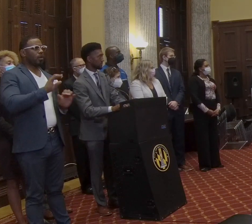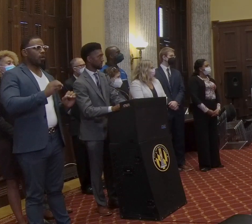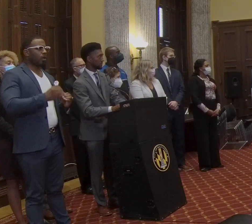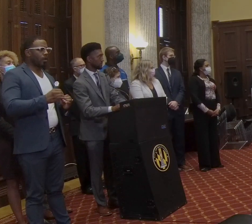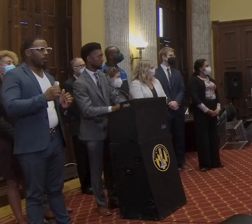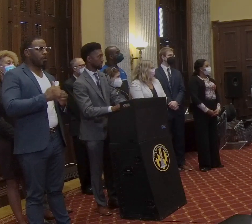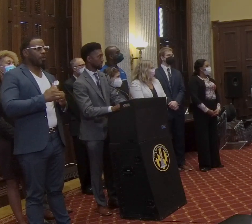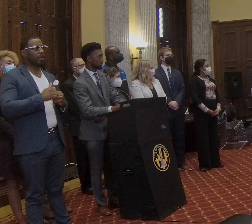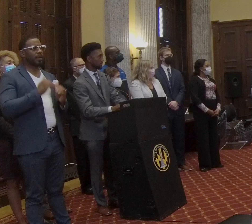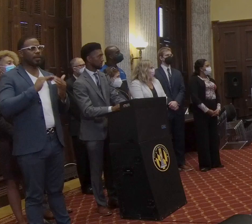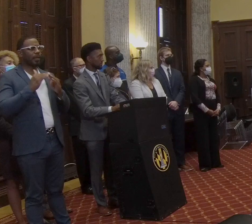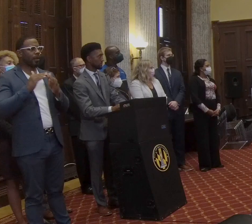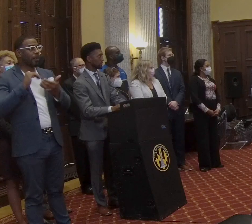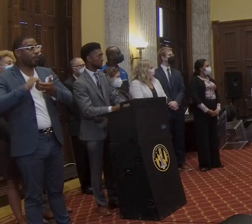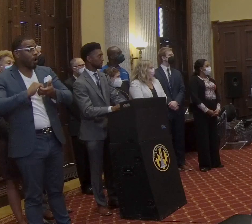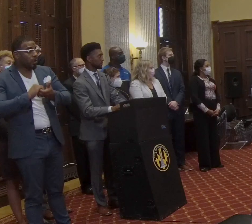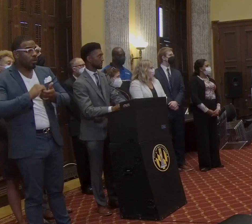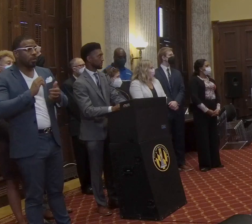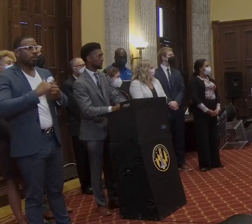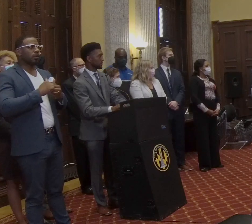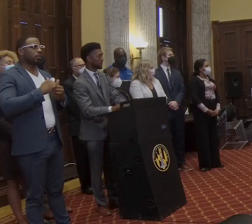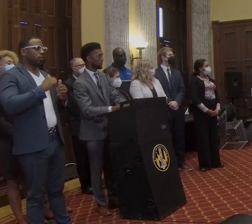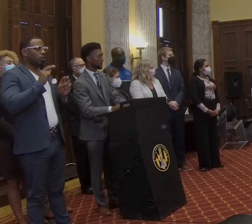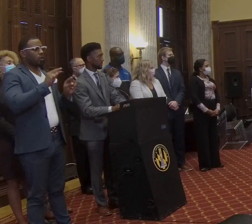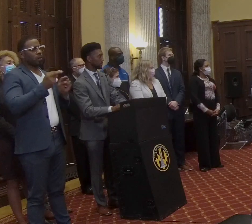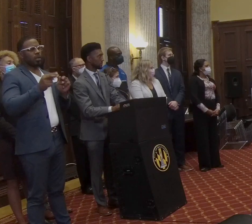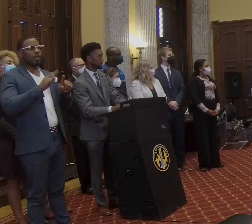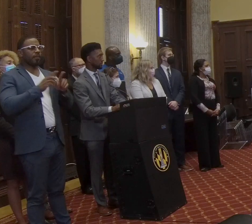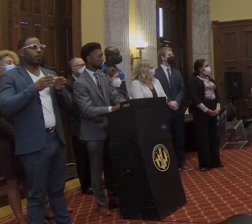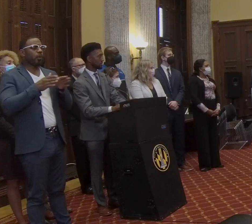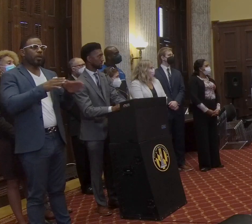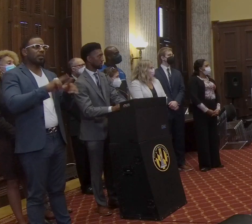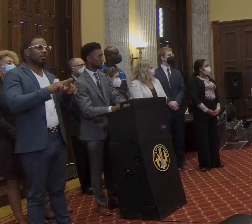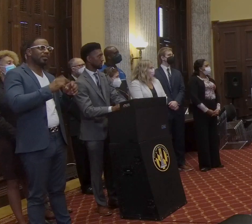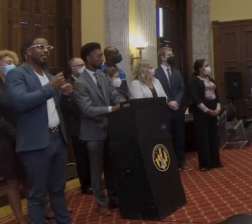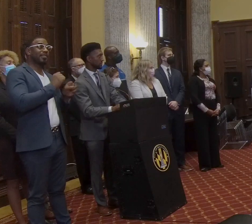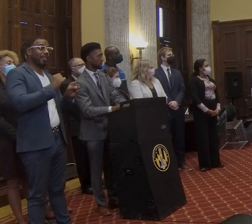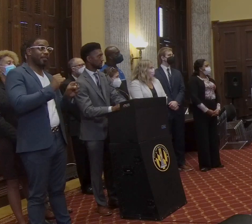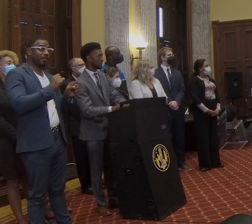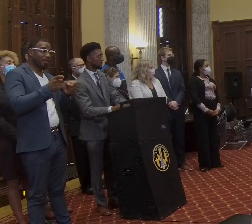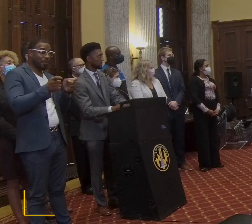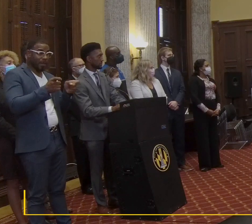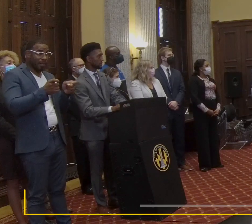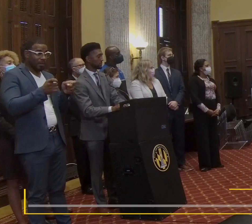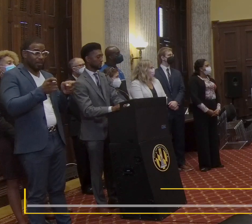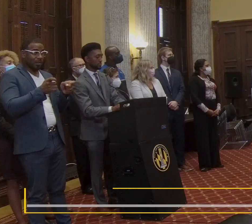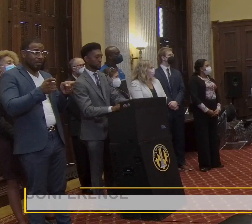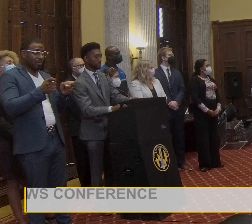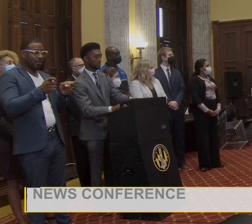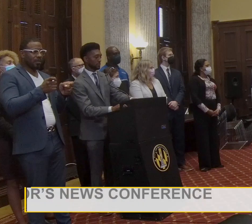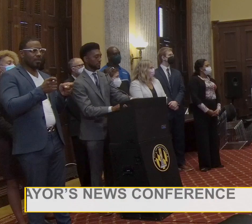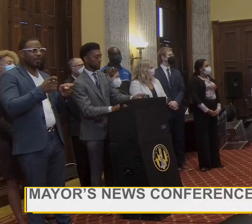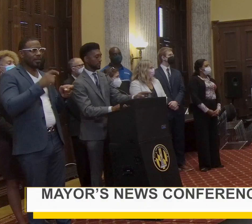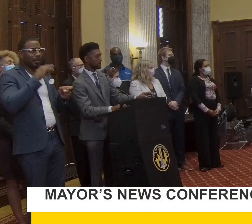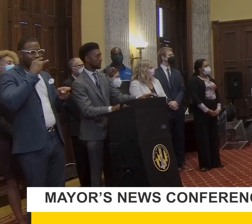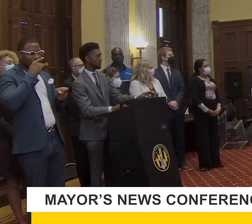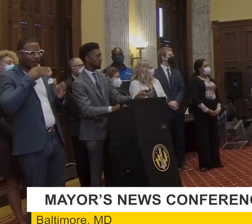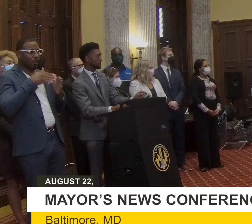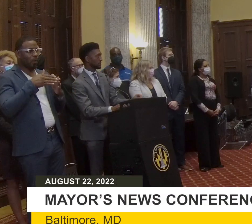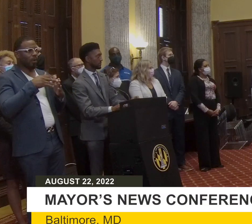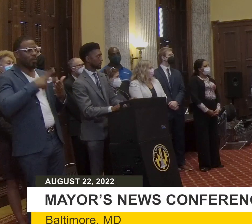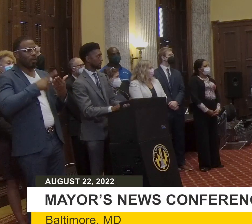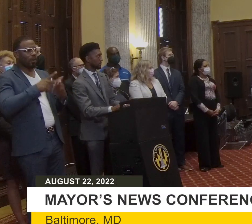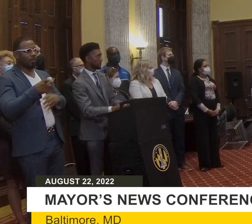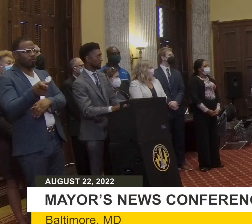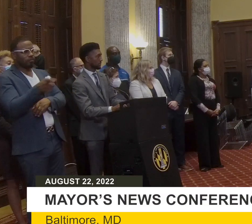office and with the Downtown Partnership to look at ways to safely manage the Squeegee Kid Corner program. We know